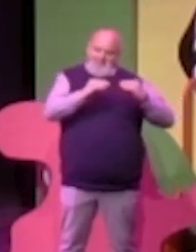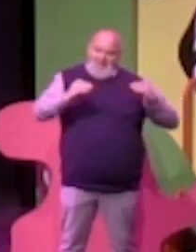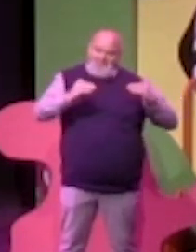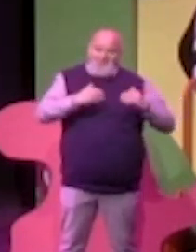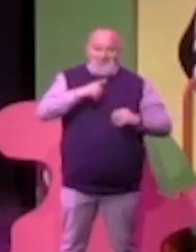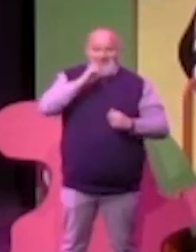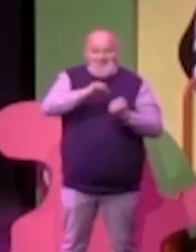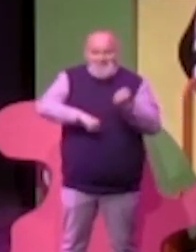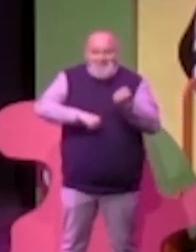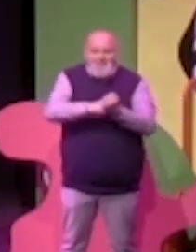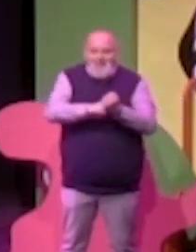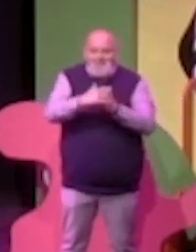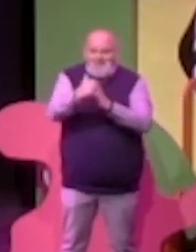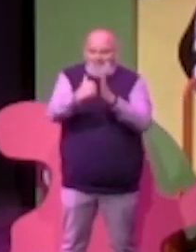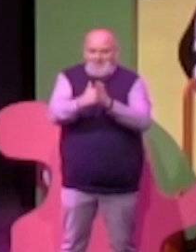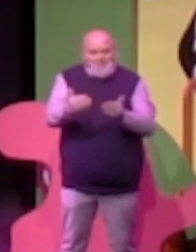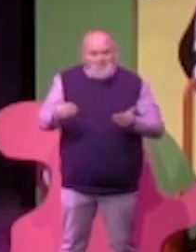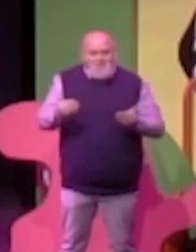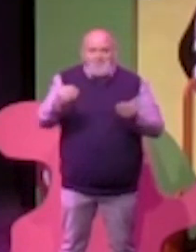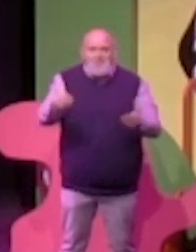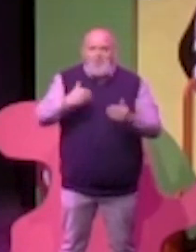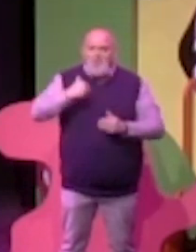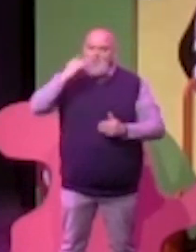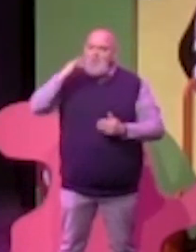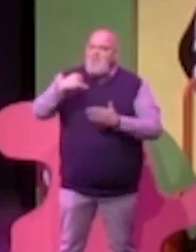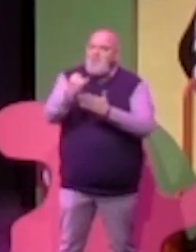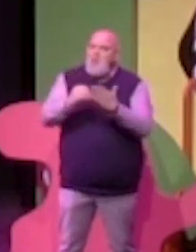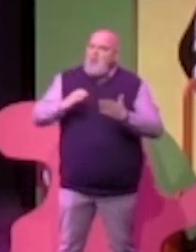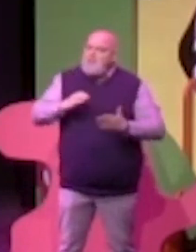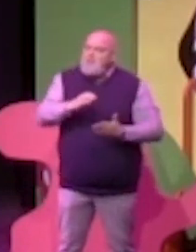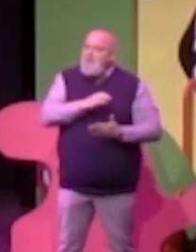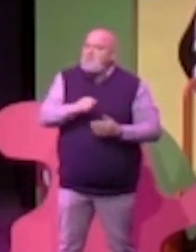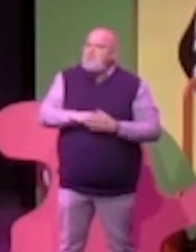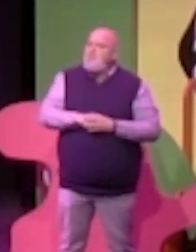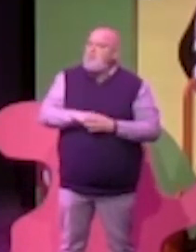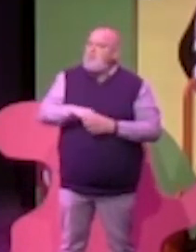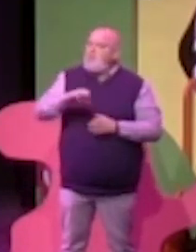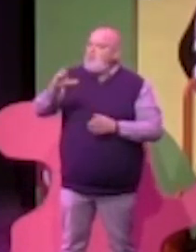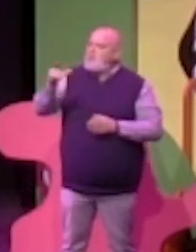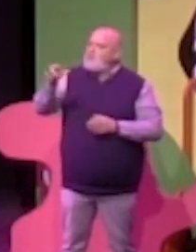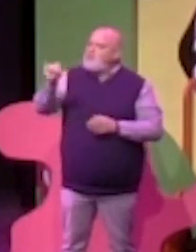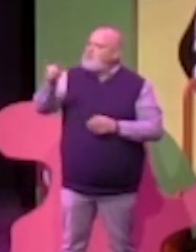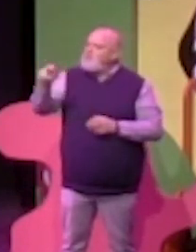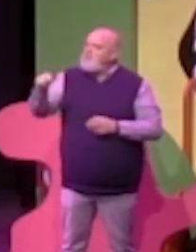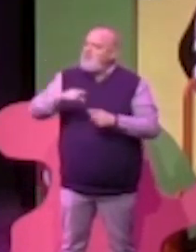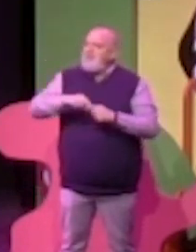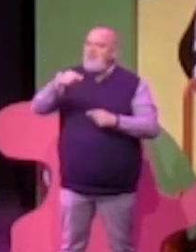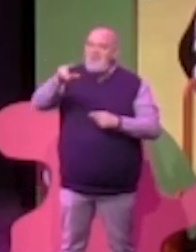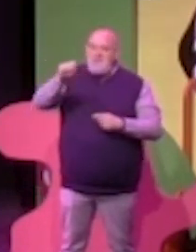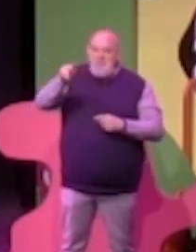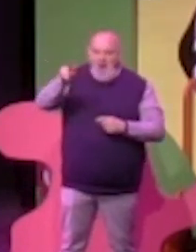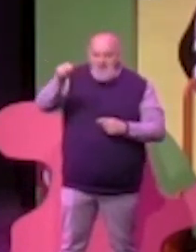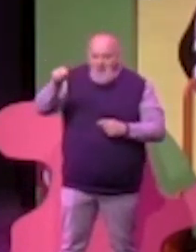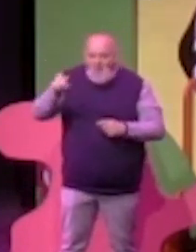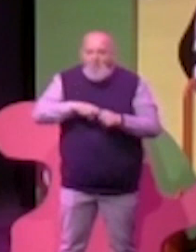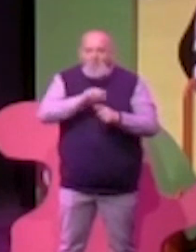advocacy agenda going forward. And I know California Arts Council and Kristin Gustavo at Arts for LA are now